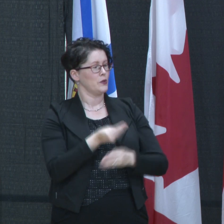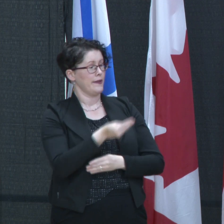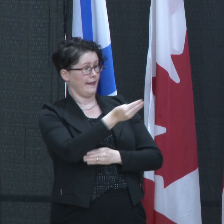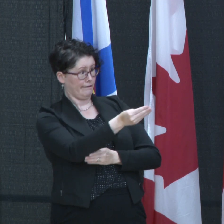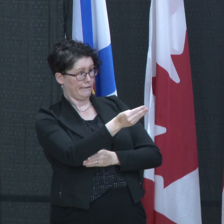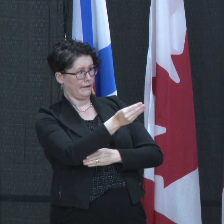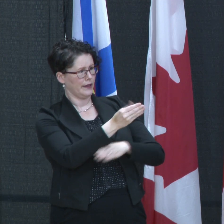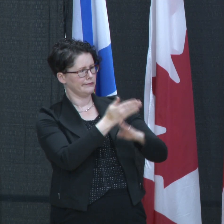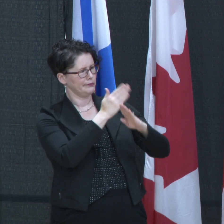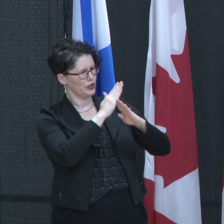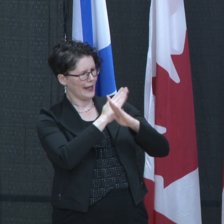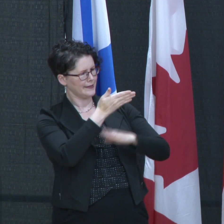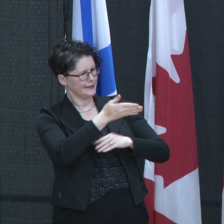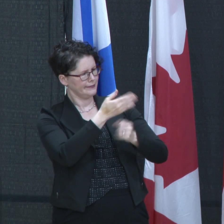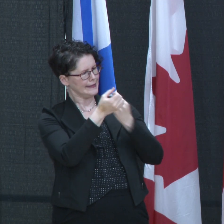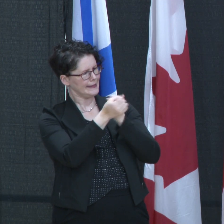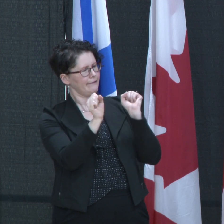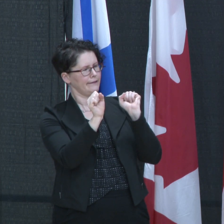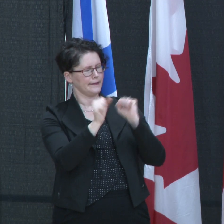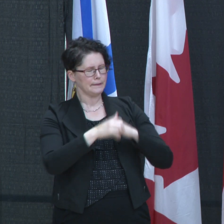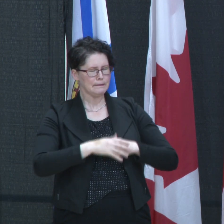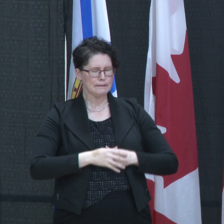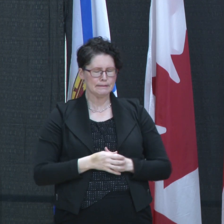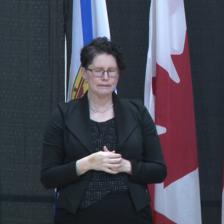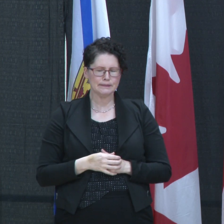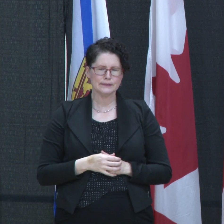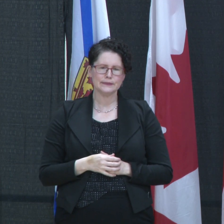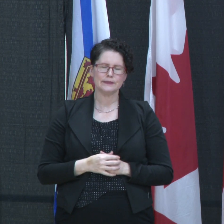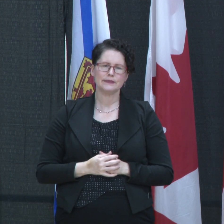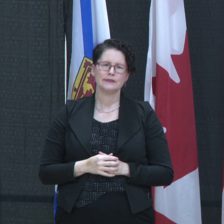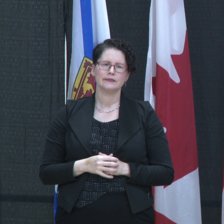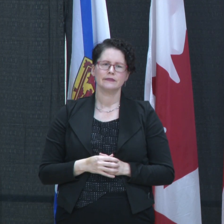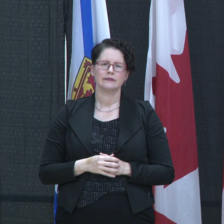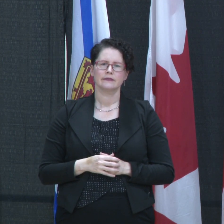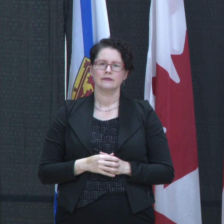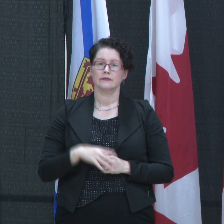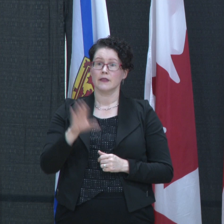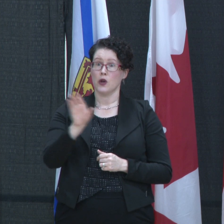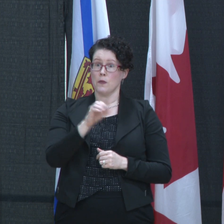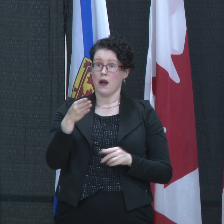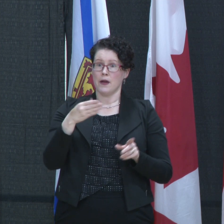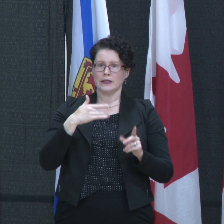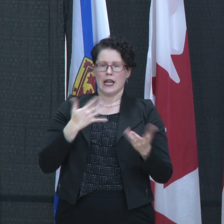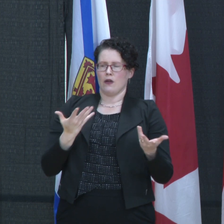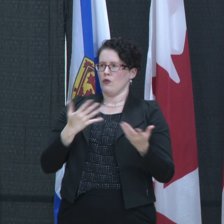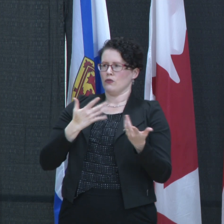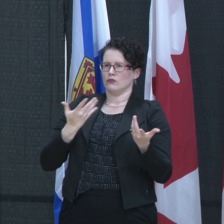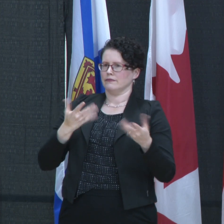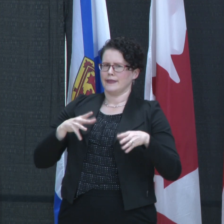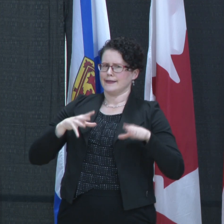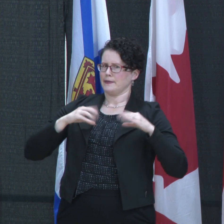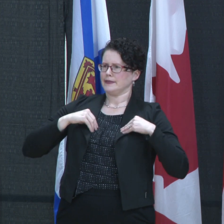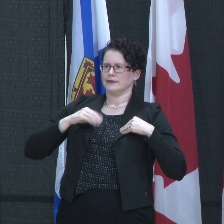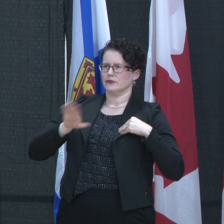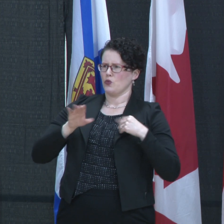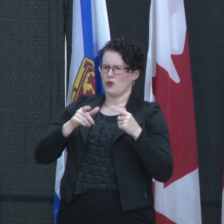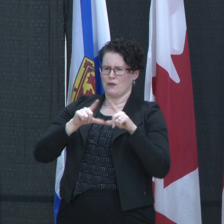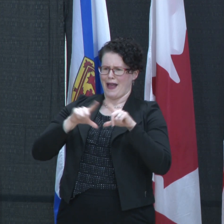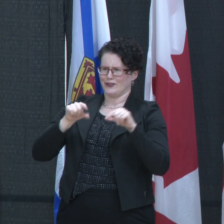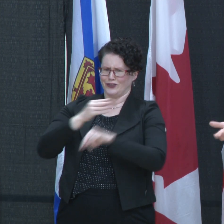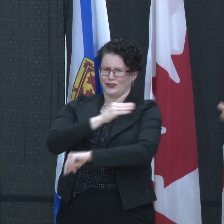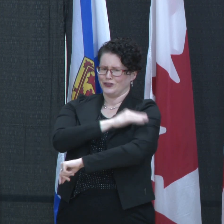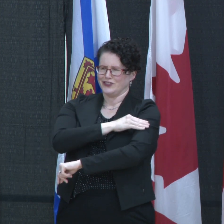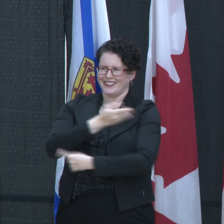safe during his very important work. Well, Barack Obama said, look, I can't possibly accept your military